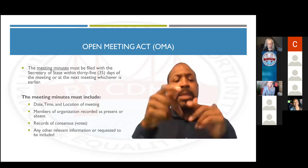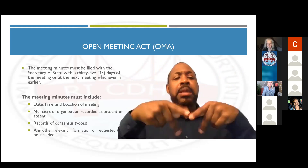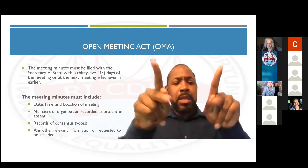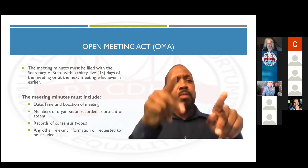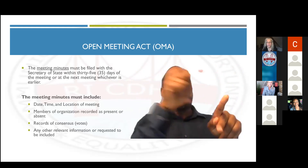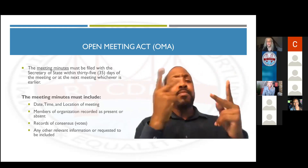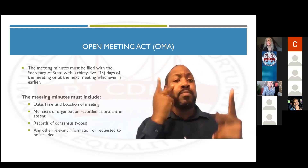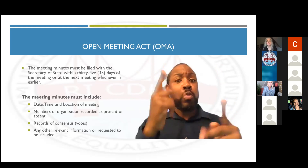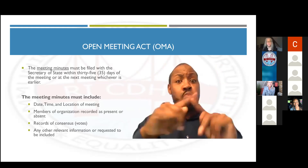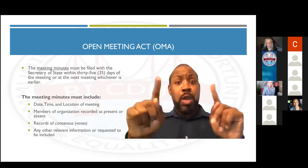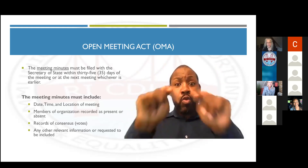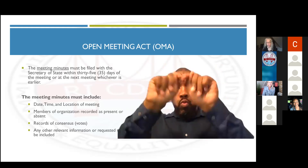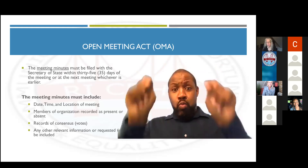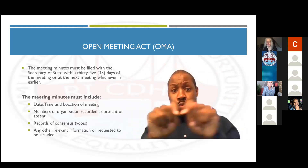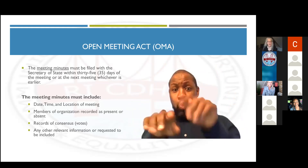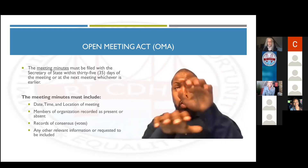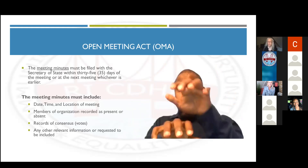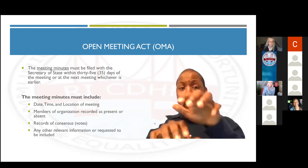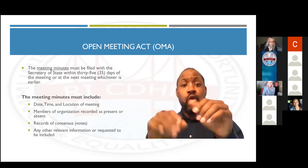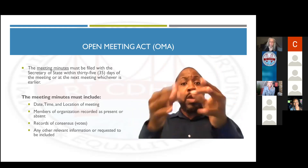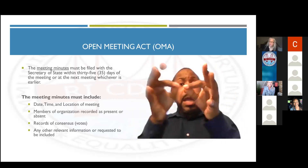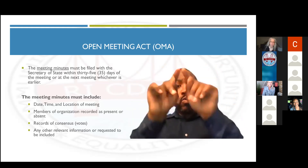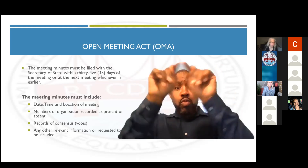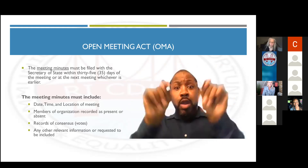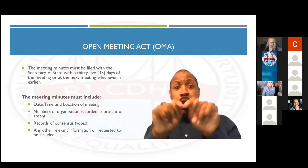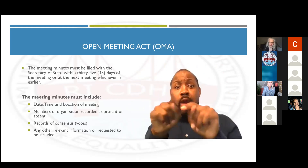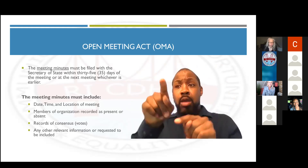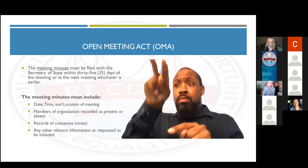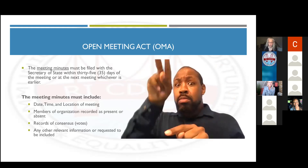have access to is the minutes of your meeting, not the transcript of the CART reporter.